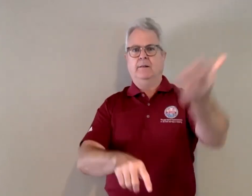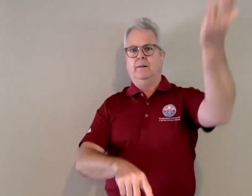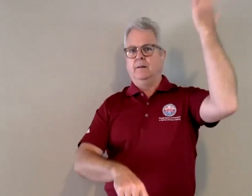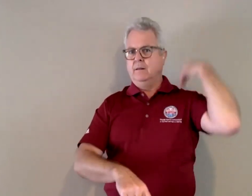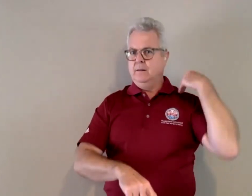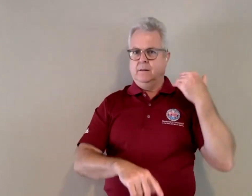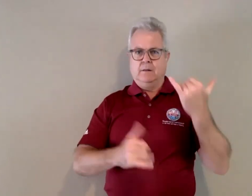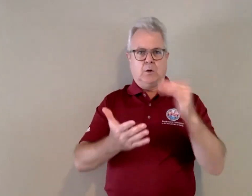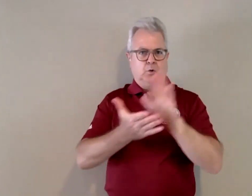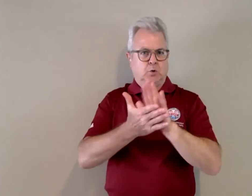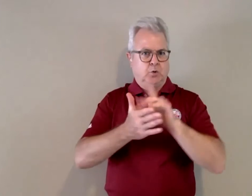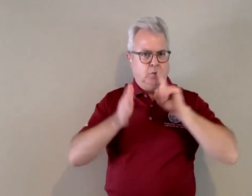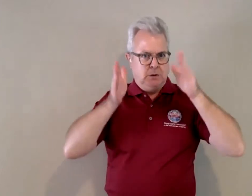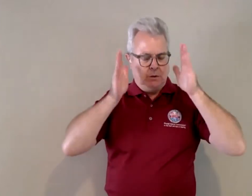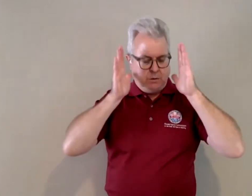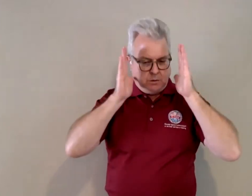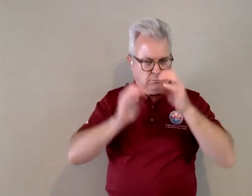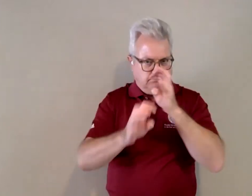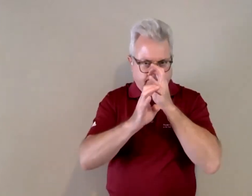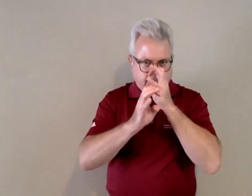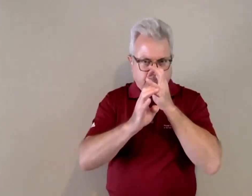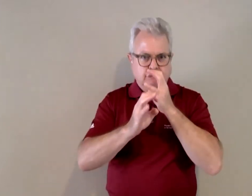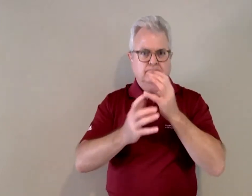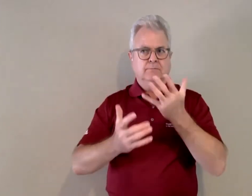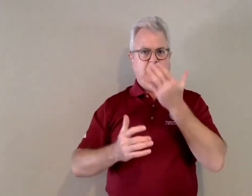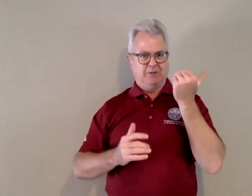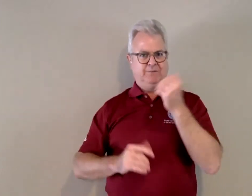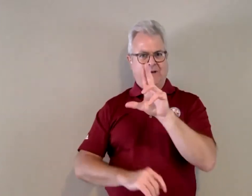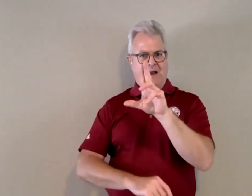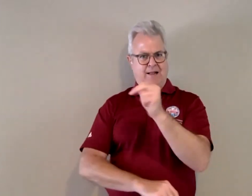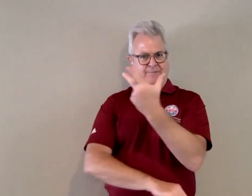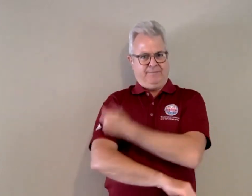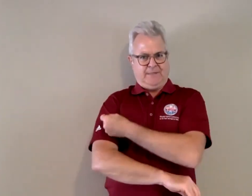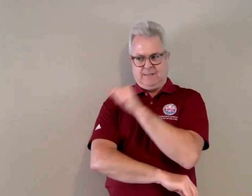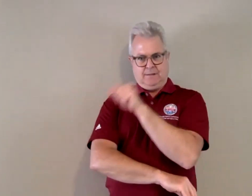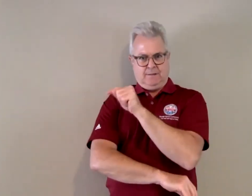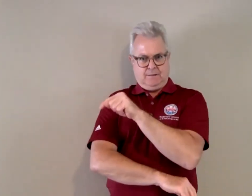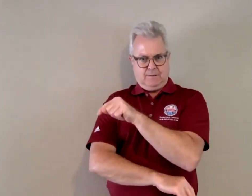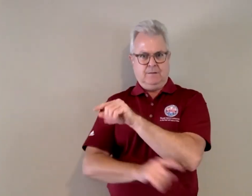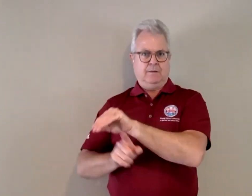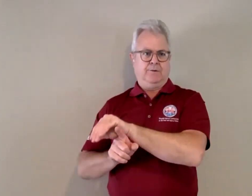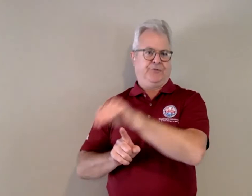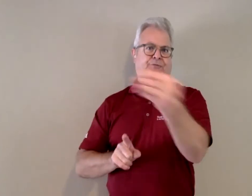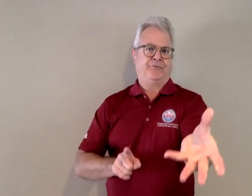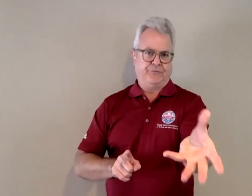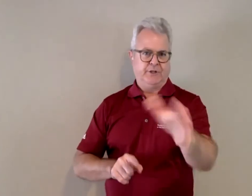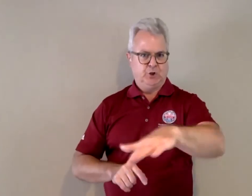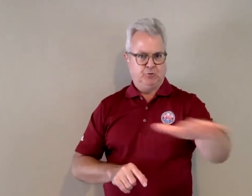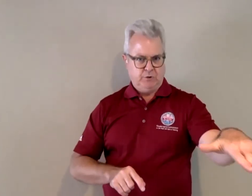You know, the first few months when COVID hit, you know, schools were very strict. And again, we're being very strict